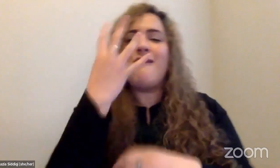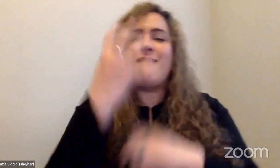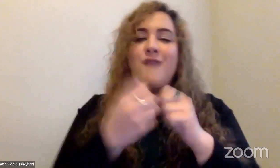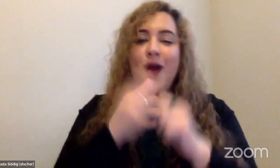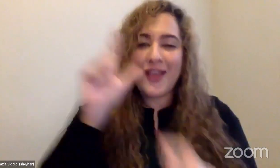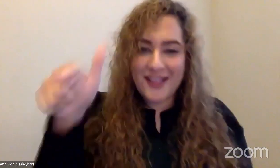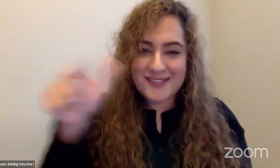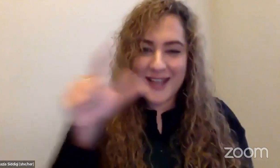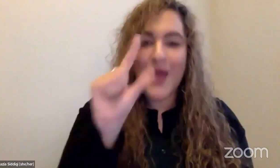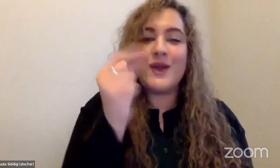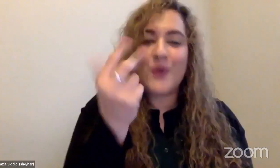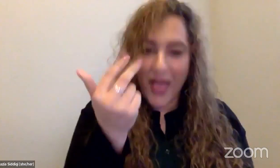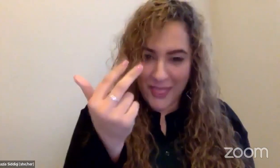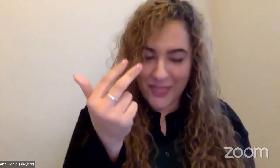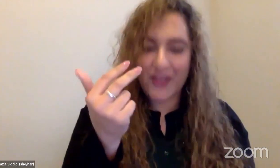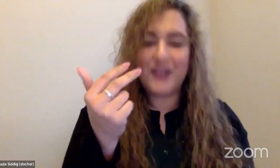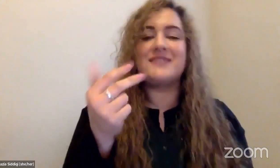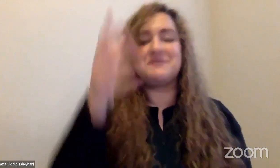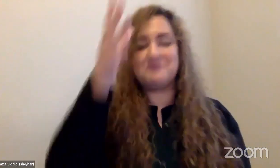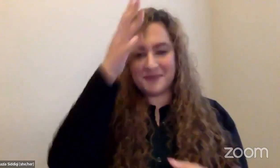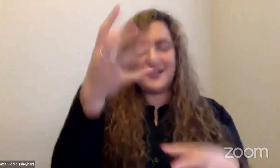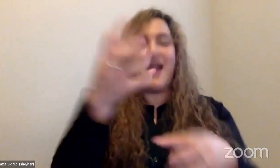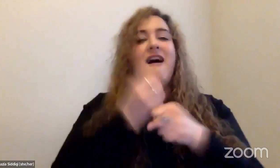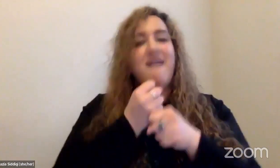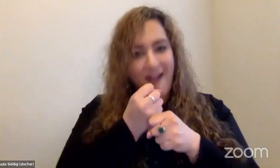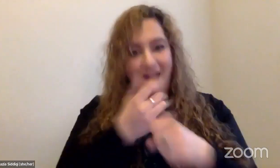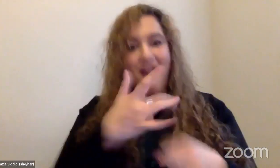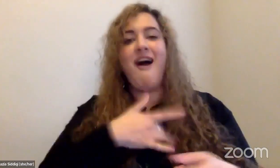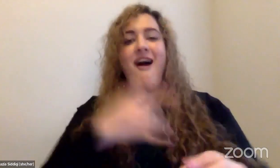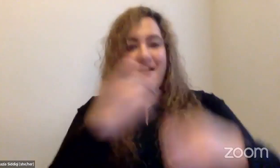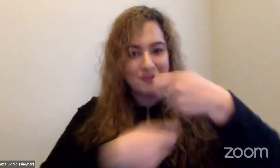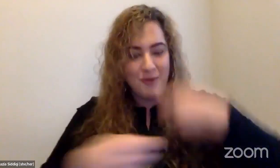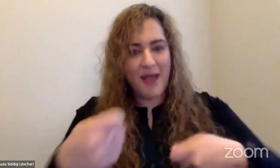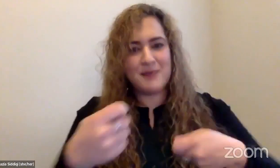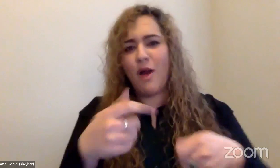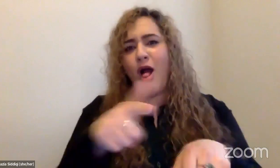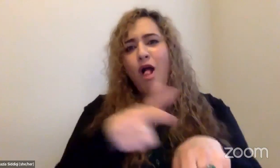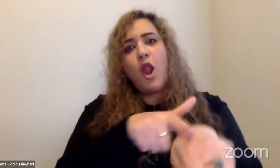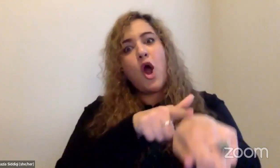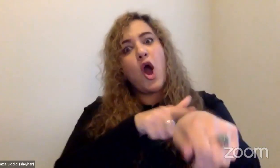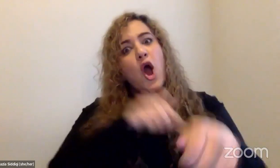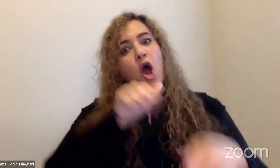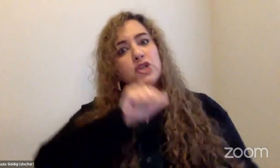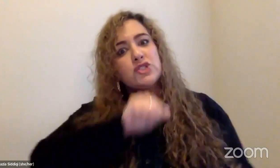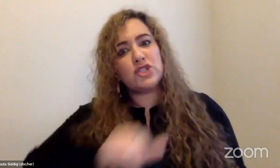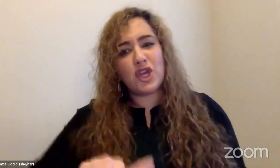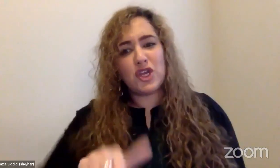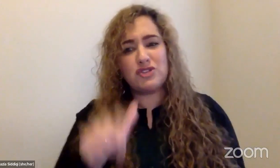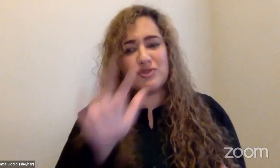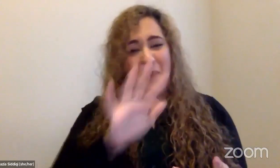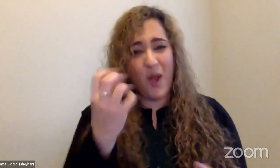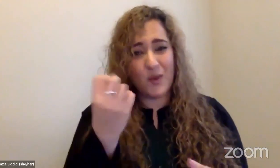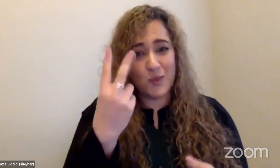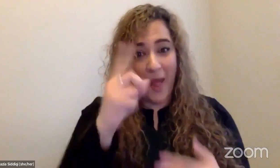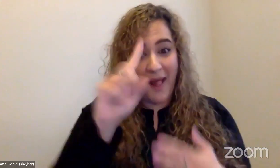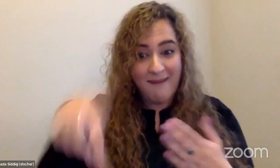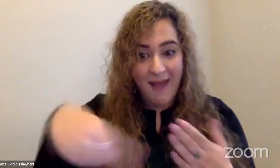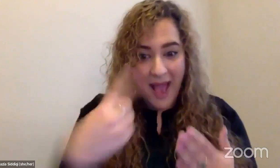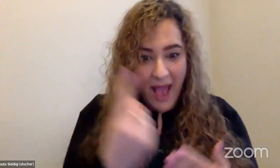transplant. So it took 4 years. And in 2013, he got his heart transplant. It was a very long surgery,